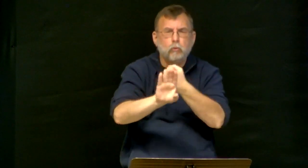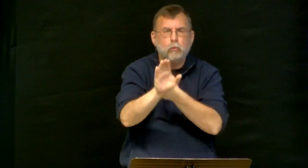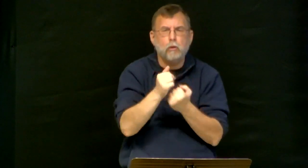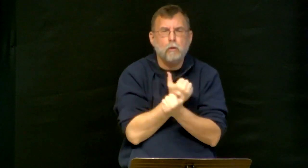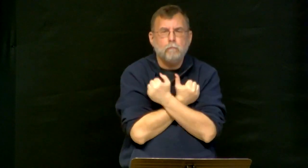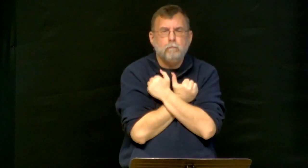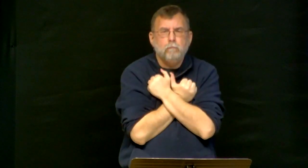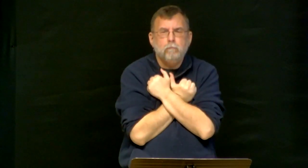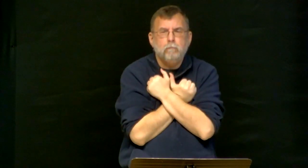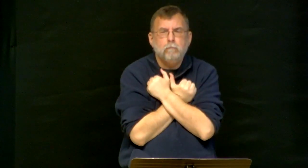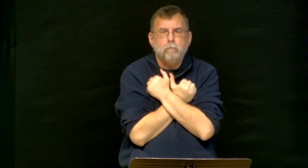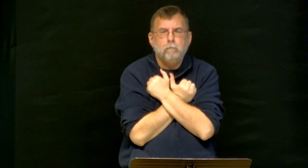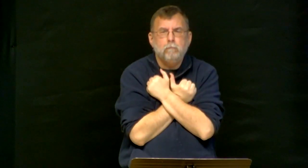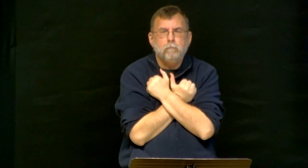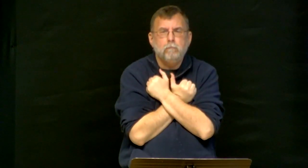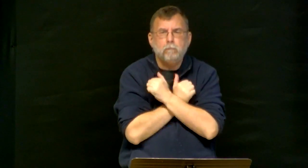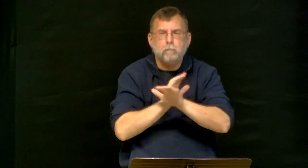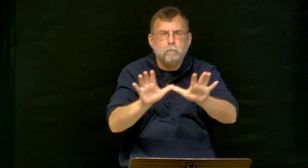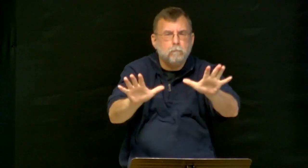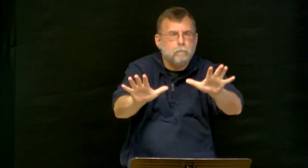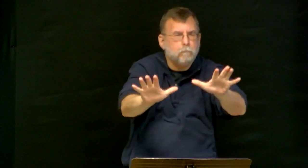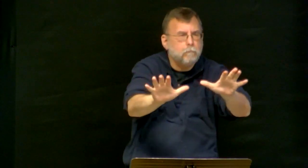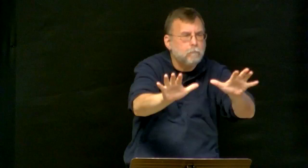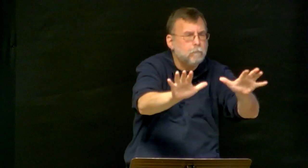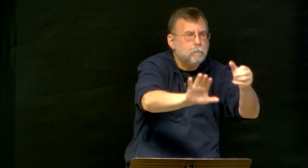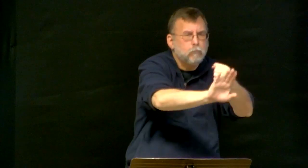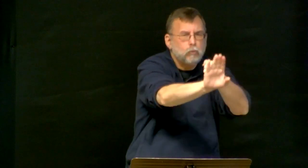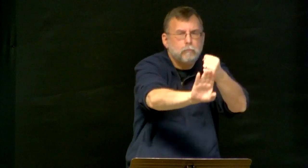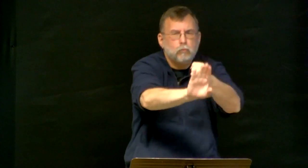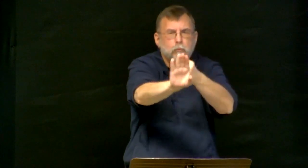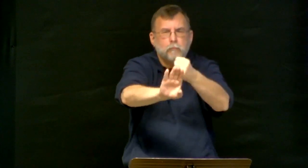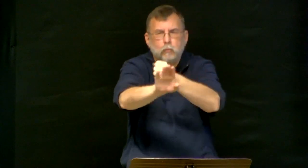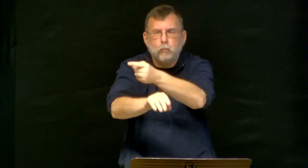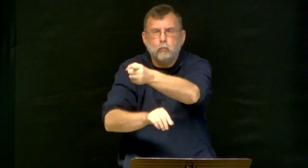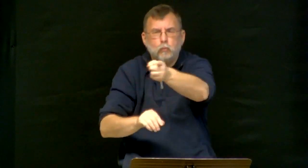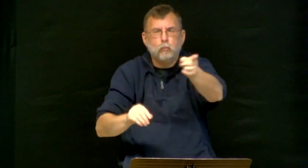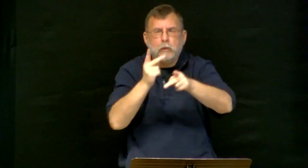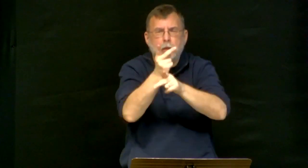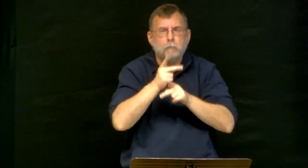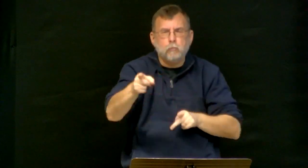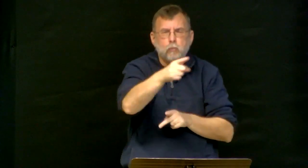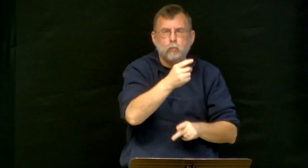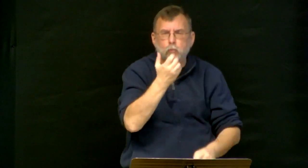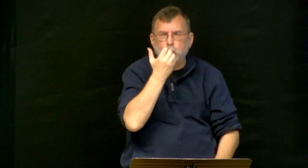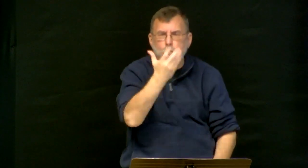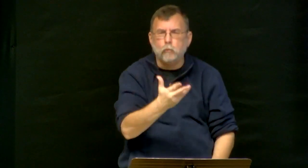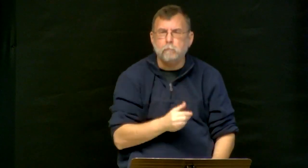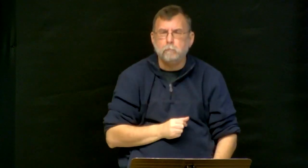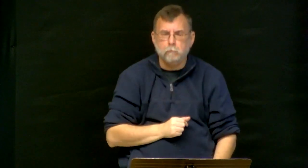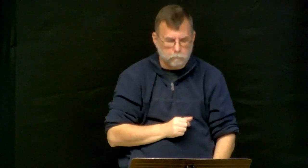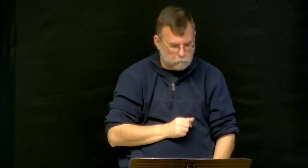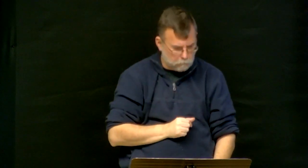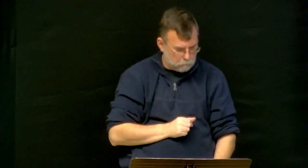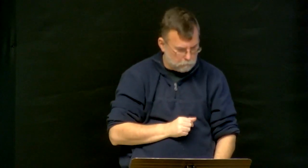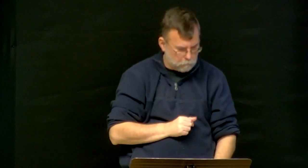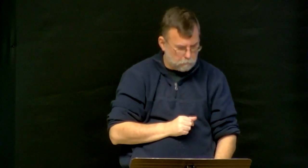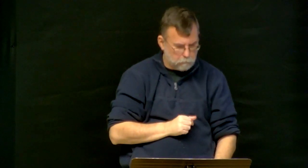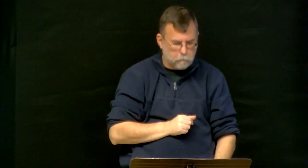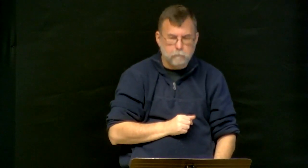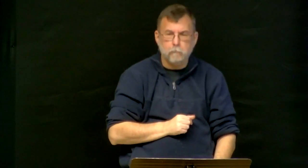God's protection and God's protected guiding love for us. He protects us and he keeps us warm.